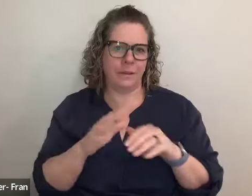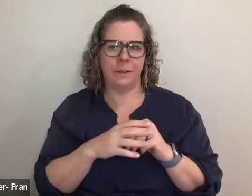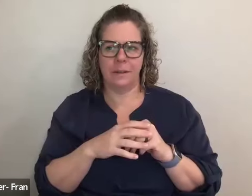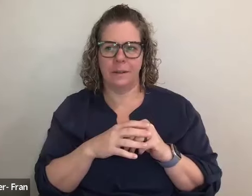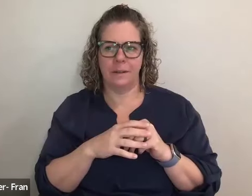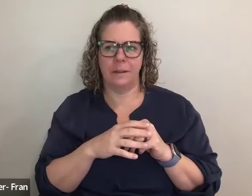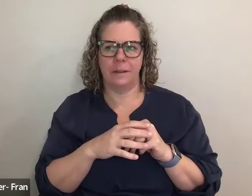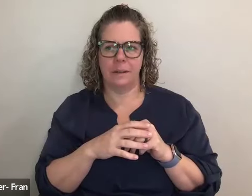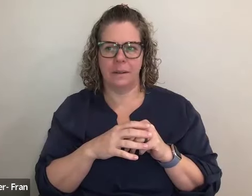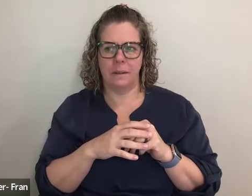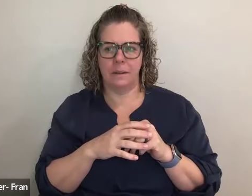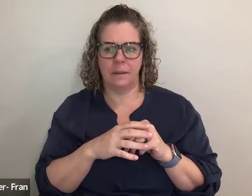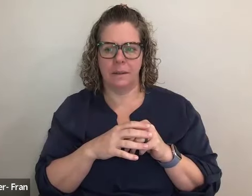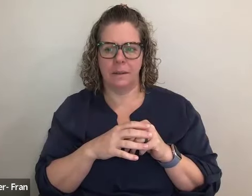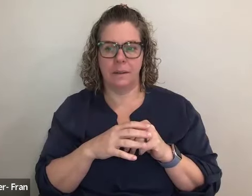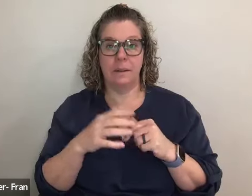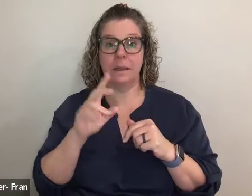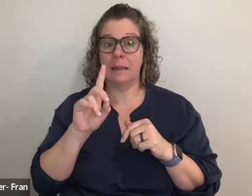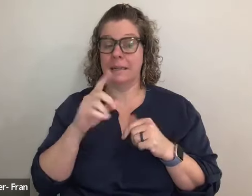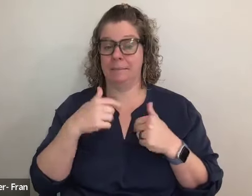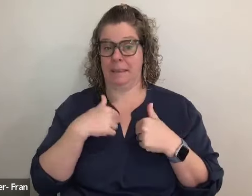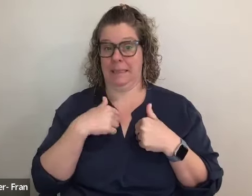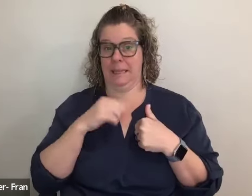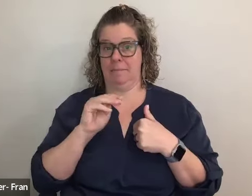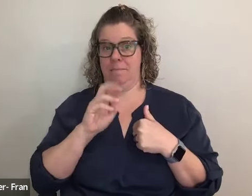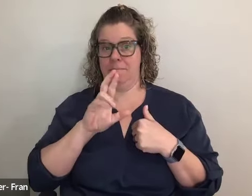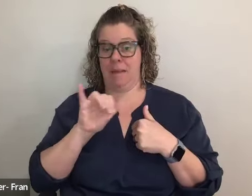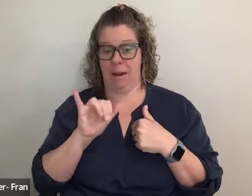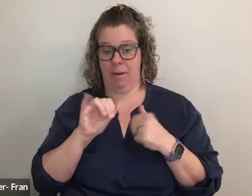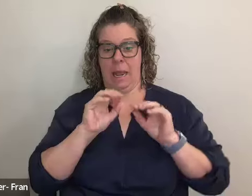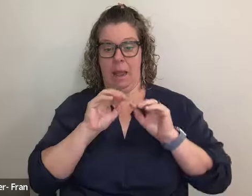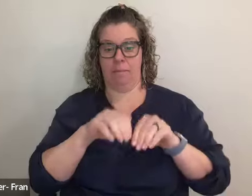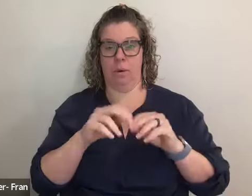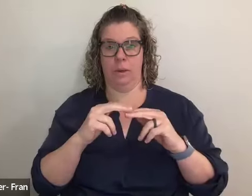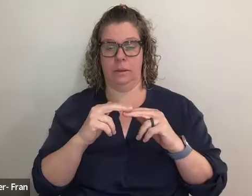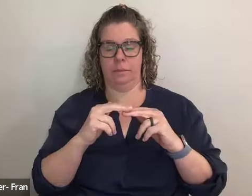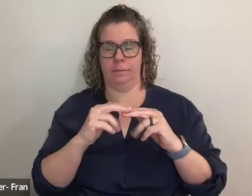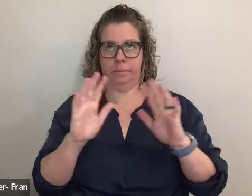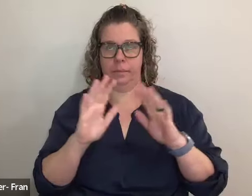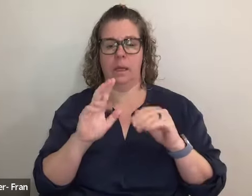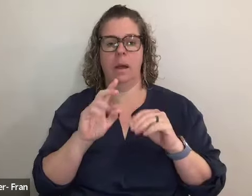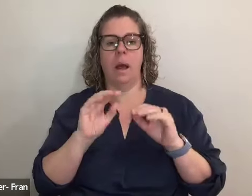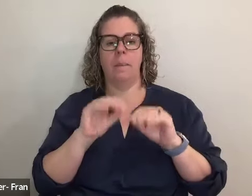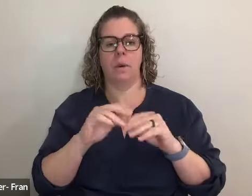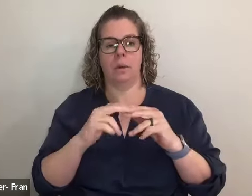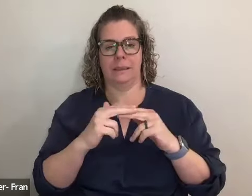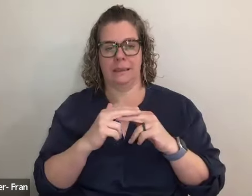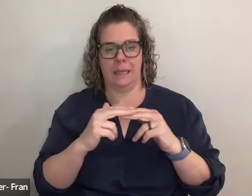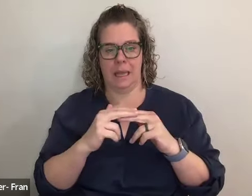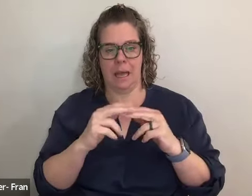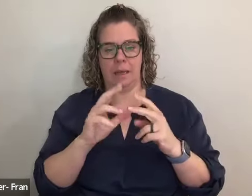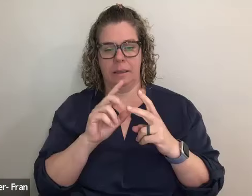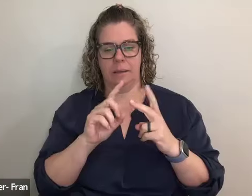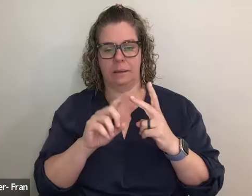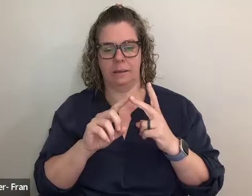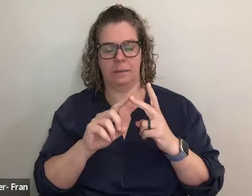And so I did put the slides in or I did put the slides in, but I